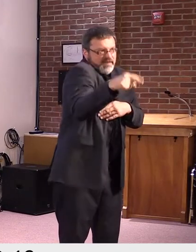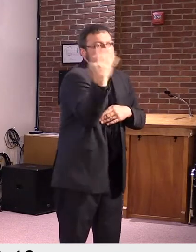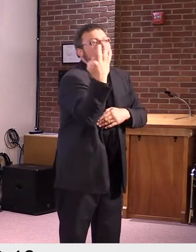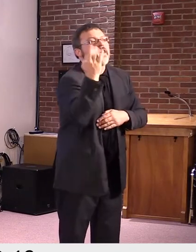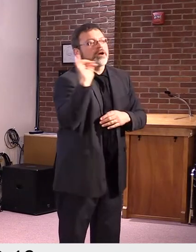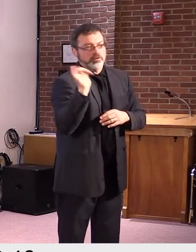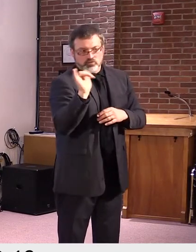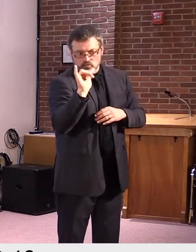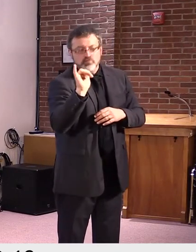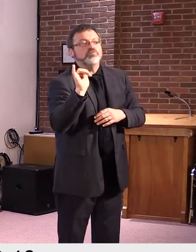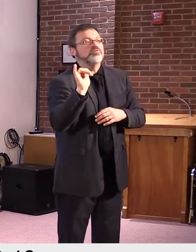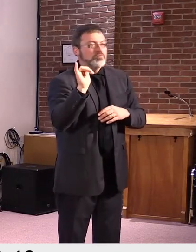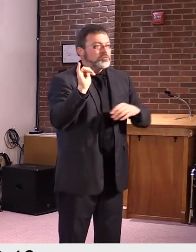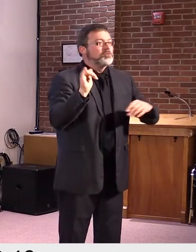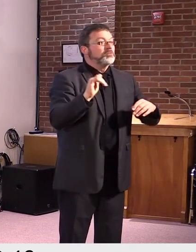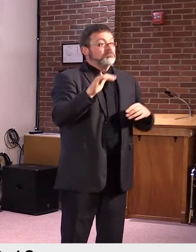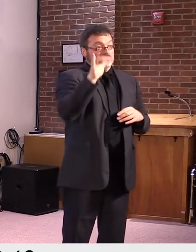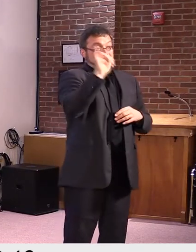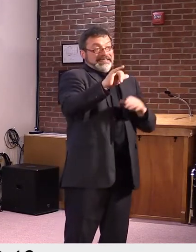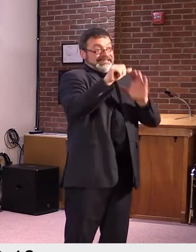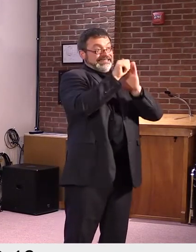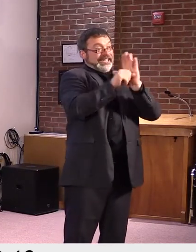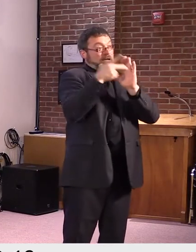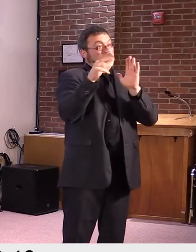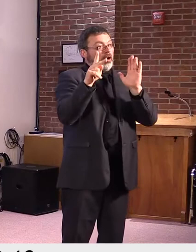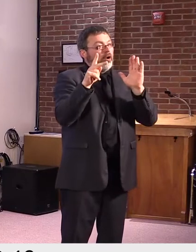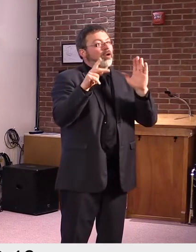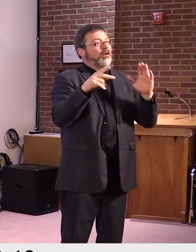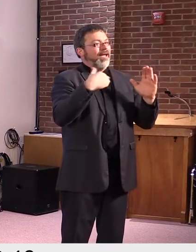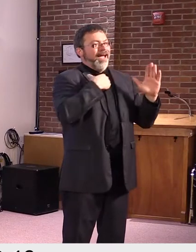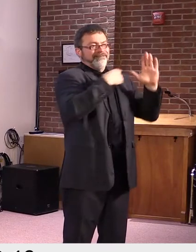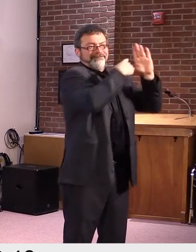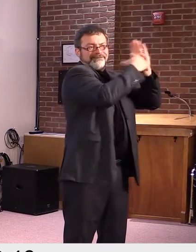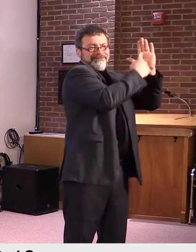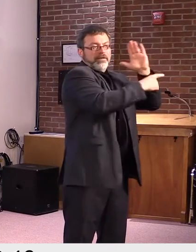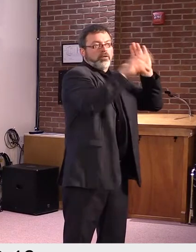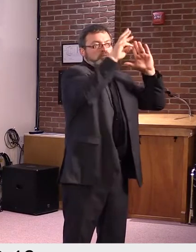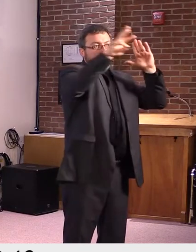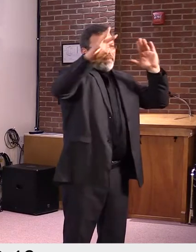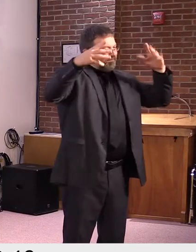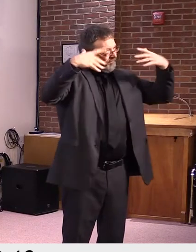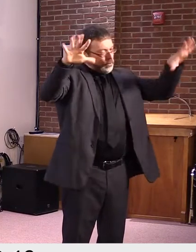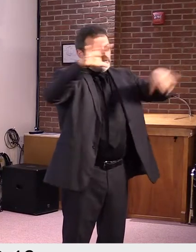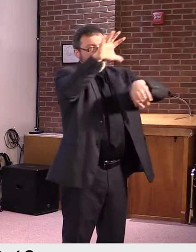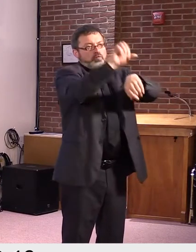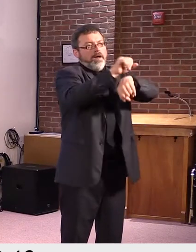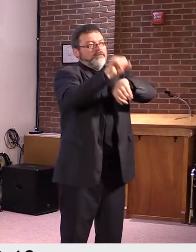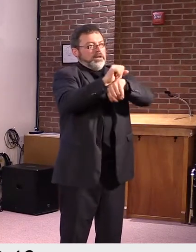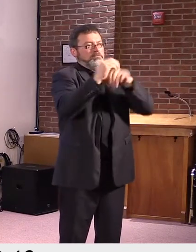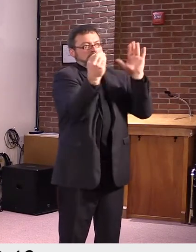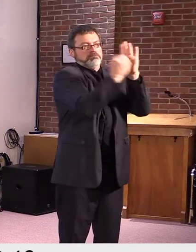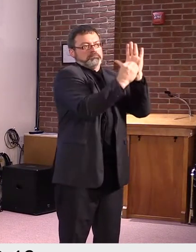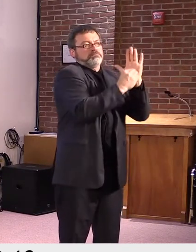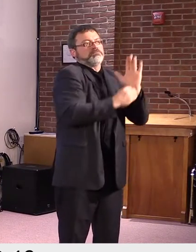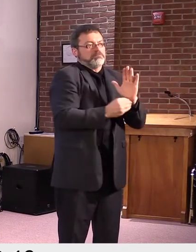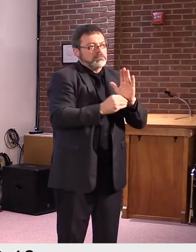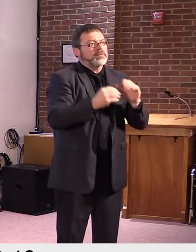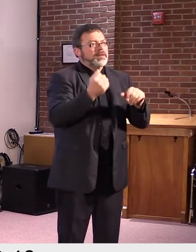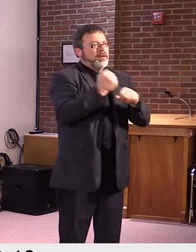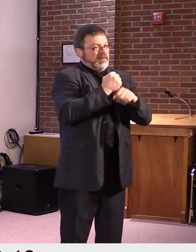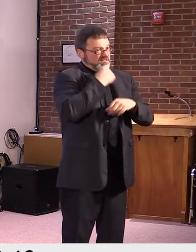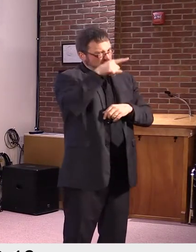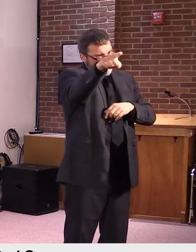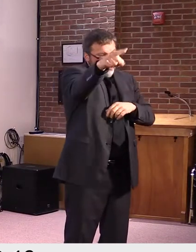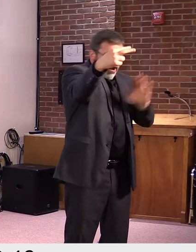launched a modernized web-based reservation system with new features for making reservations easier. While traditional